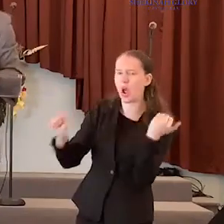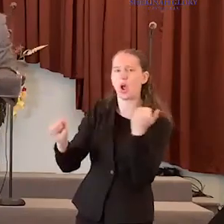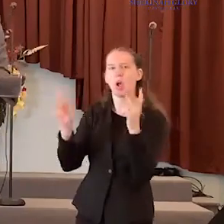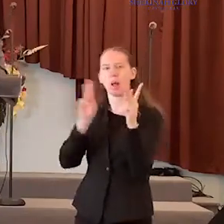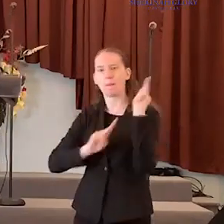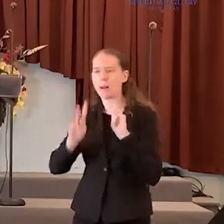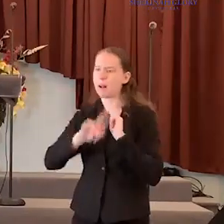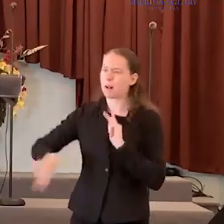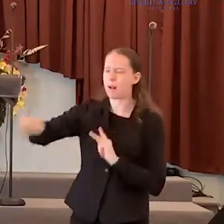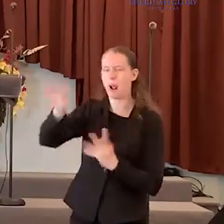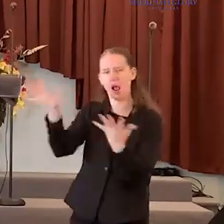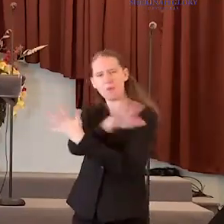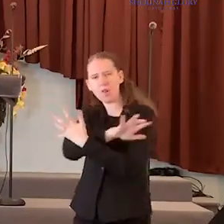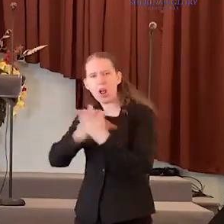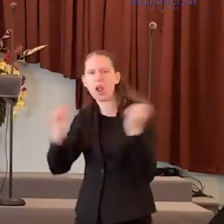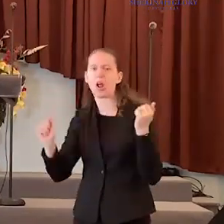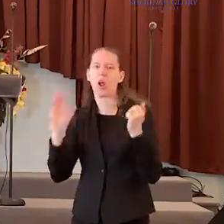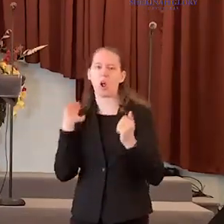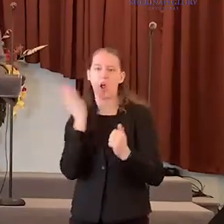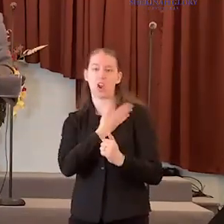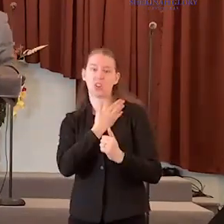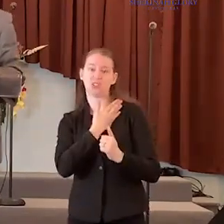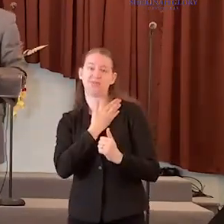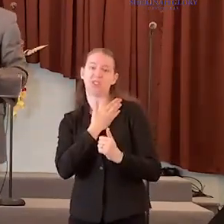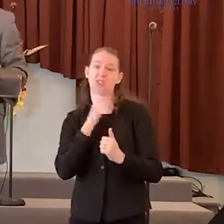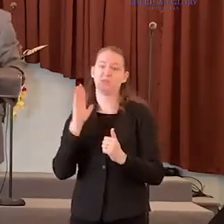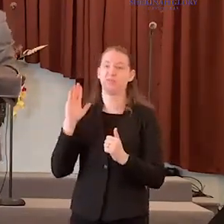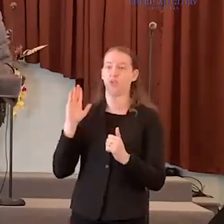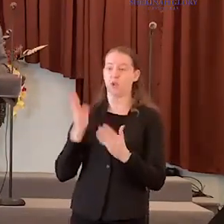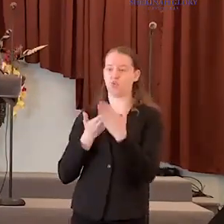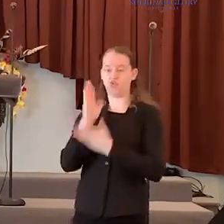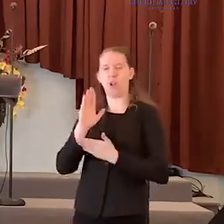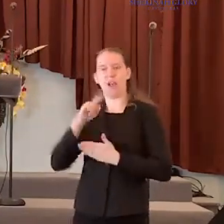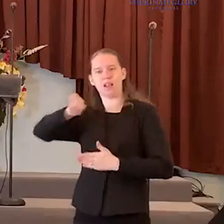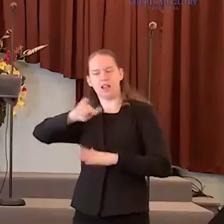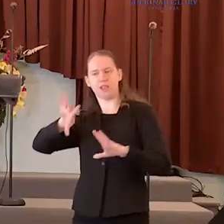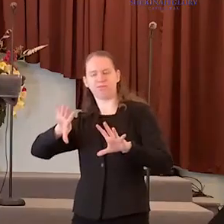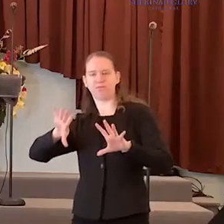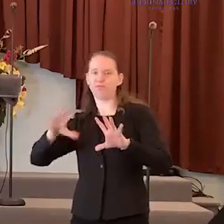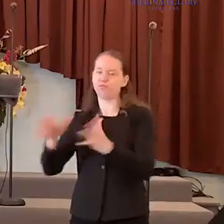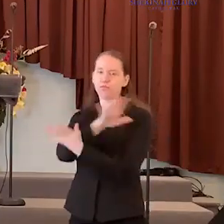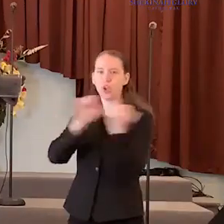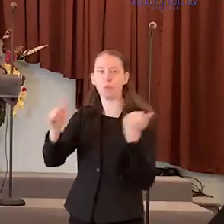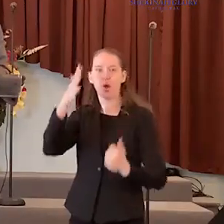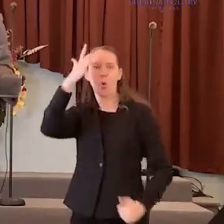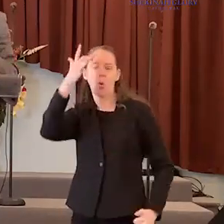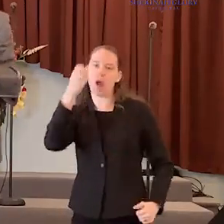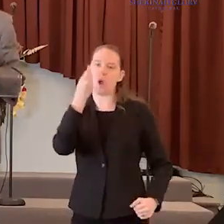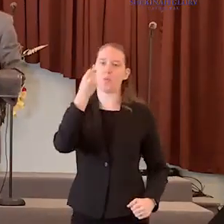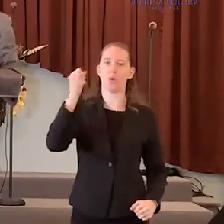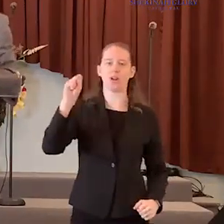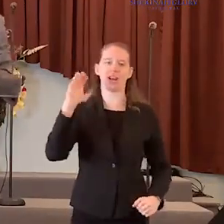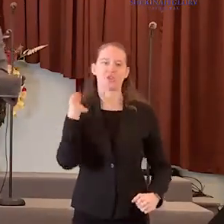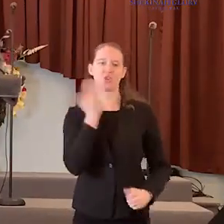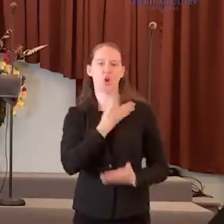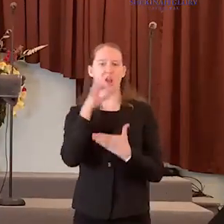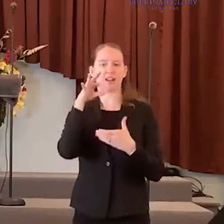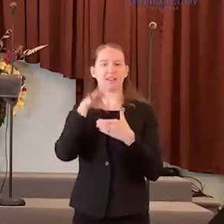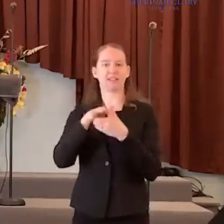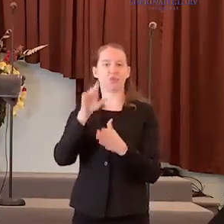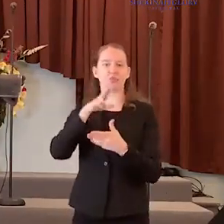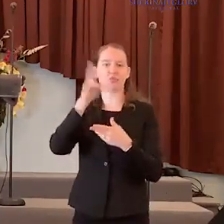federal property, interrupted our democracy to protest the legitimacy of an election